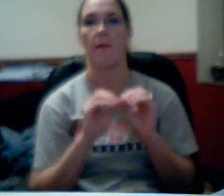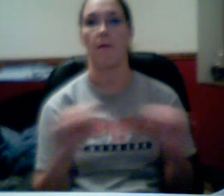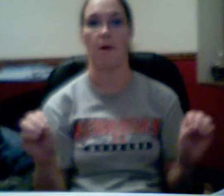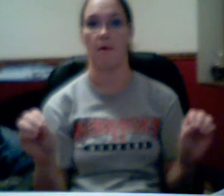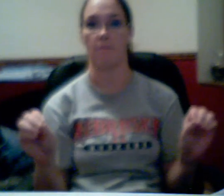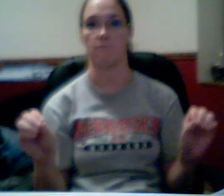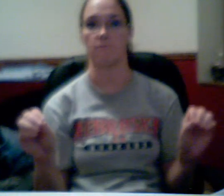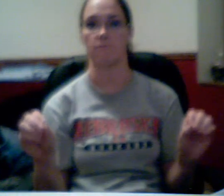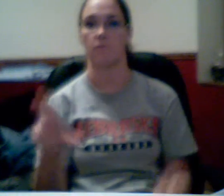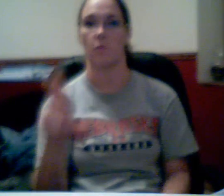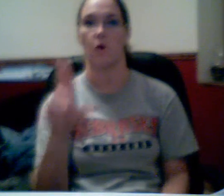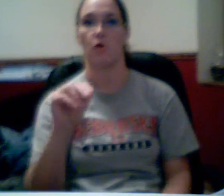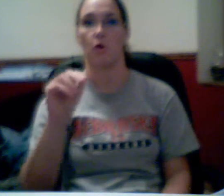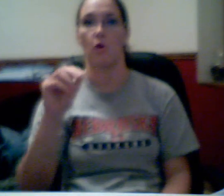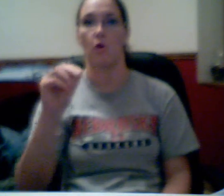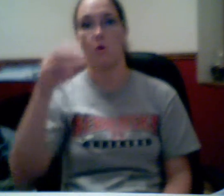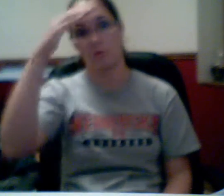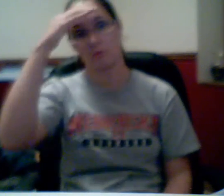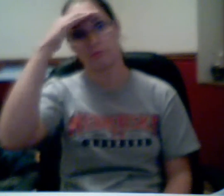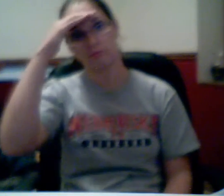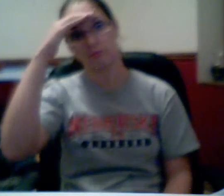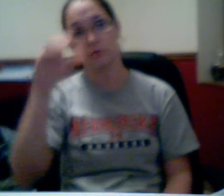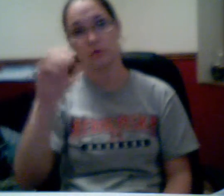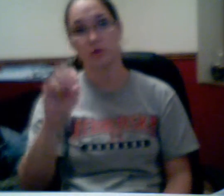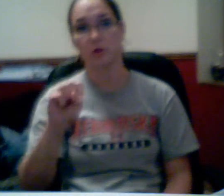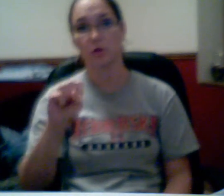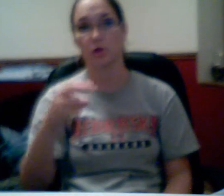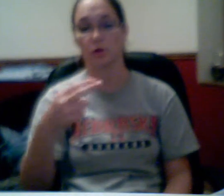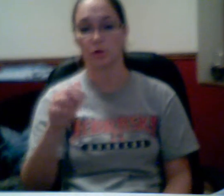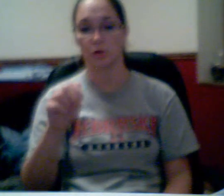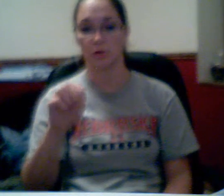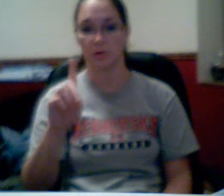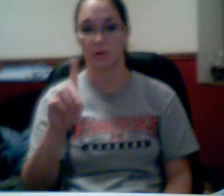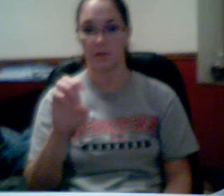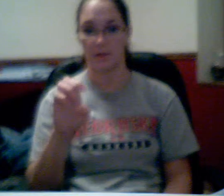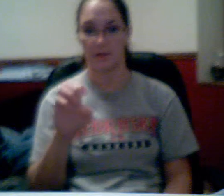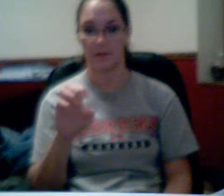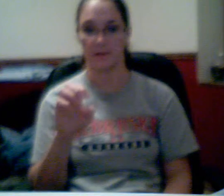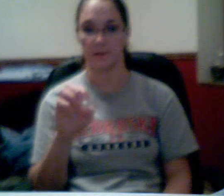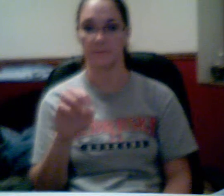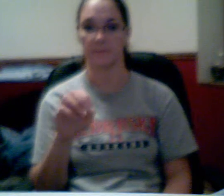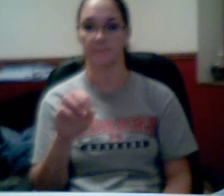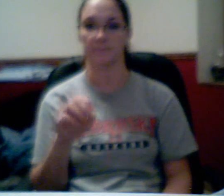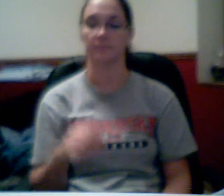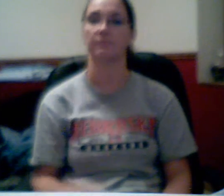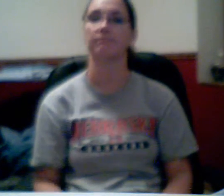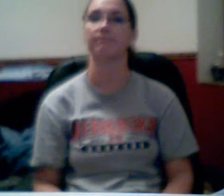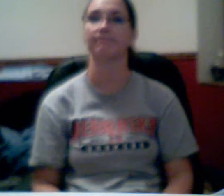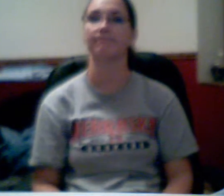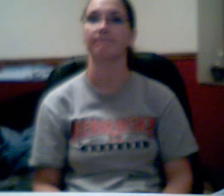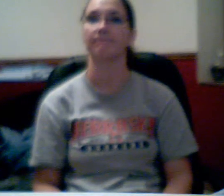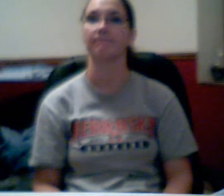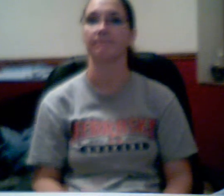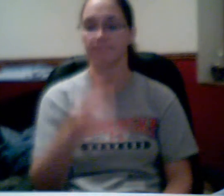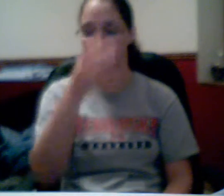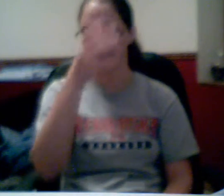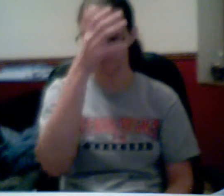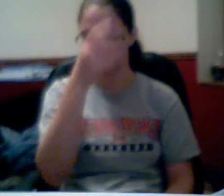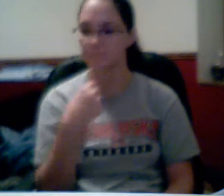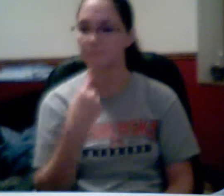oven when bread is baking. The little brown and yellow striped gophers were hurrying again all about her. Tiny birds fluttered